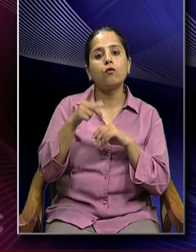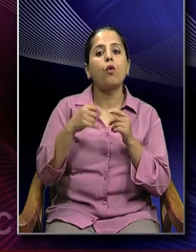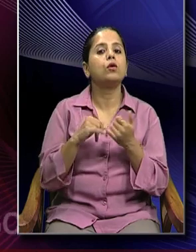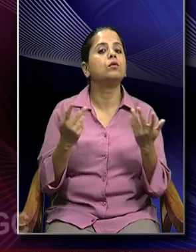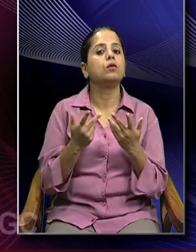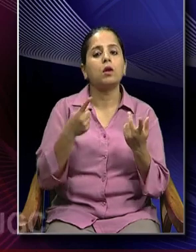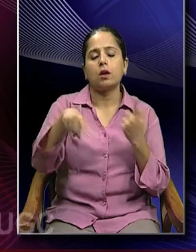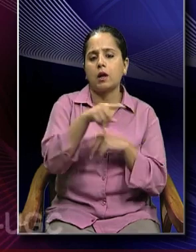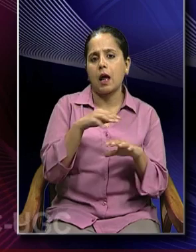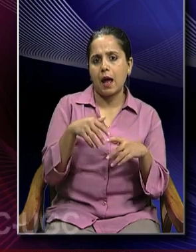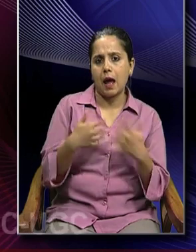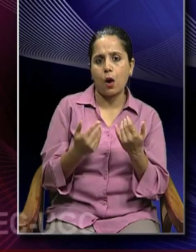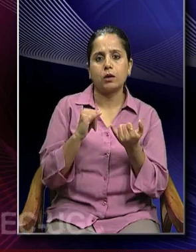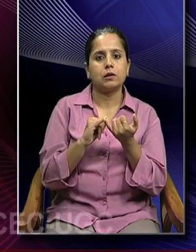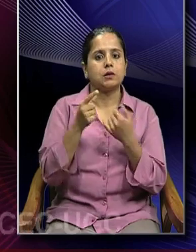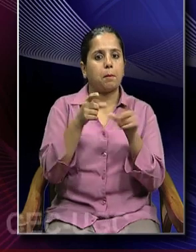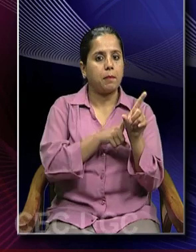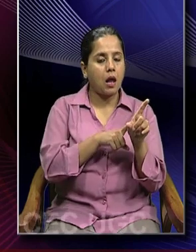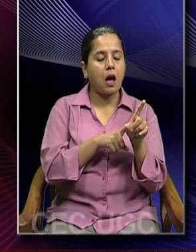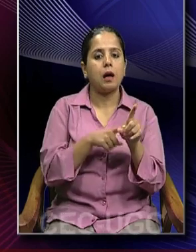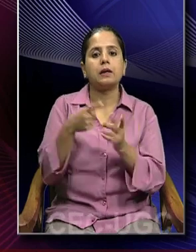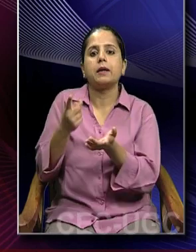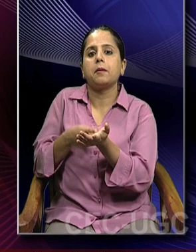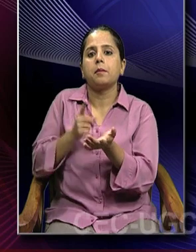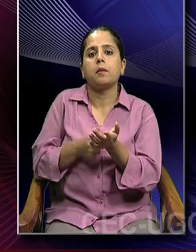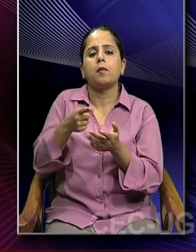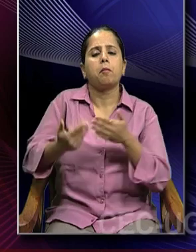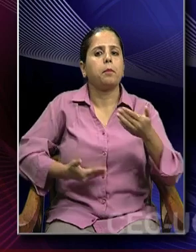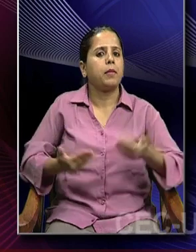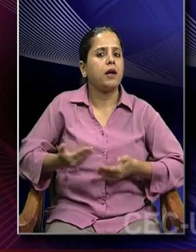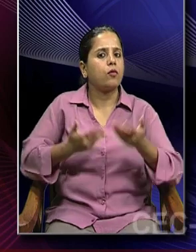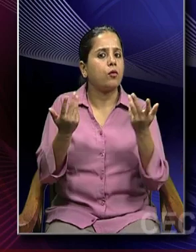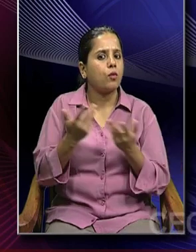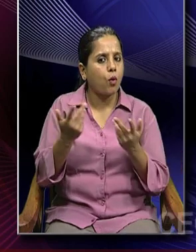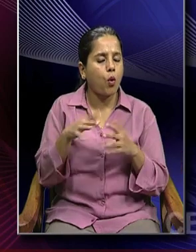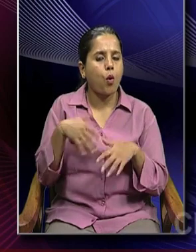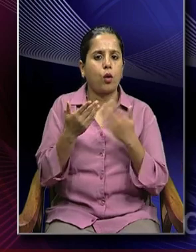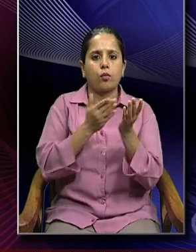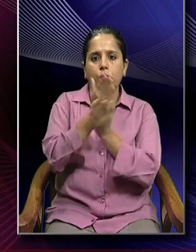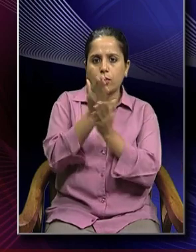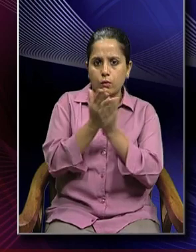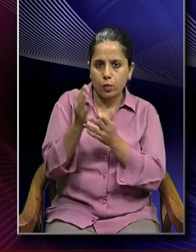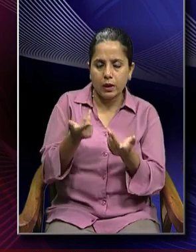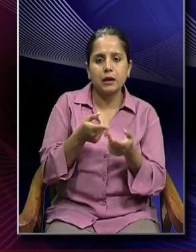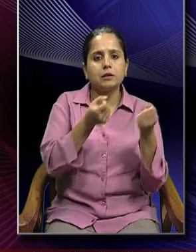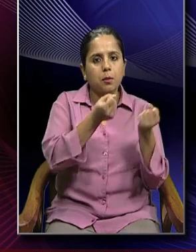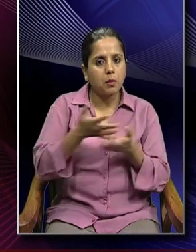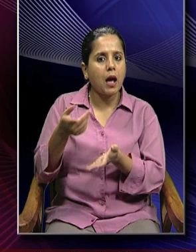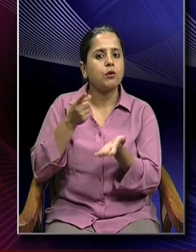How are the supply demand cycles behaving? What is the behavior of or pattern of supply